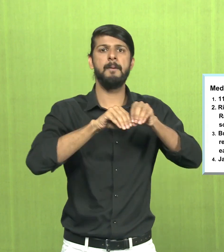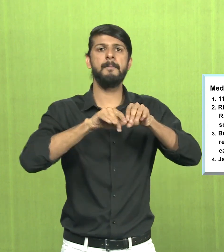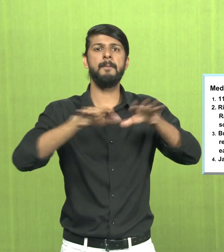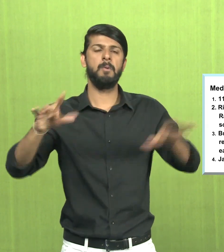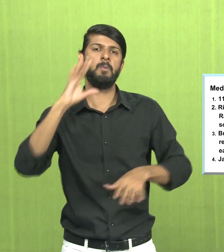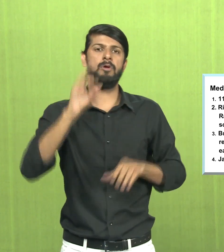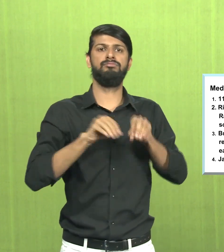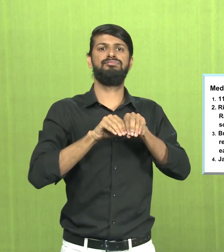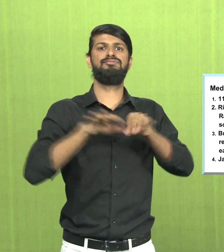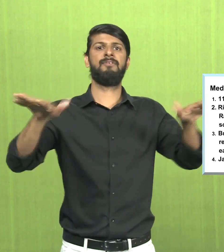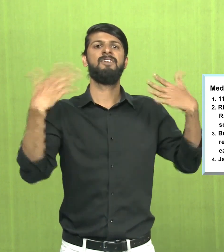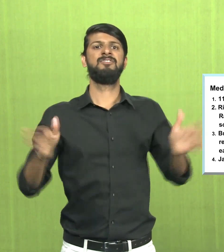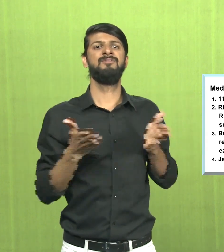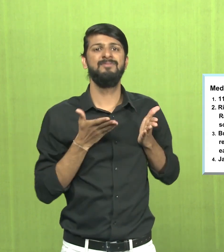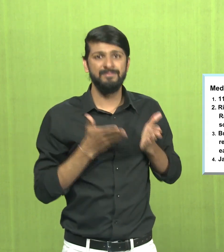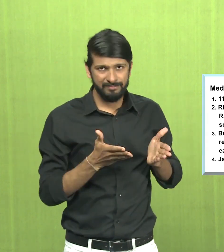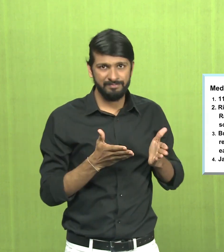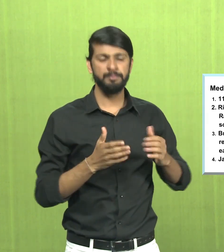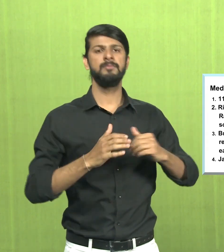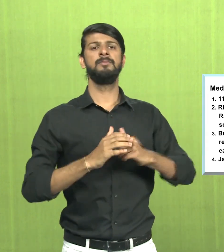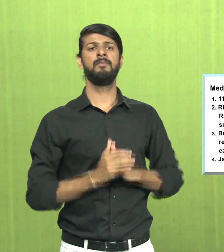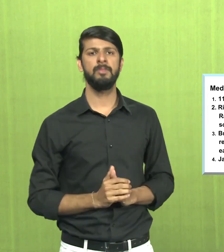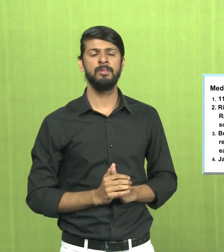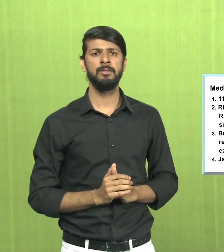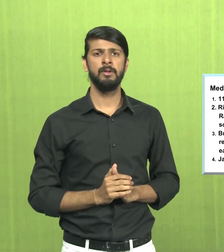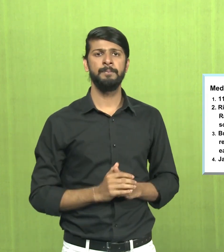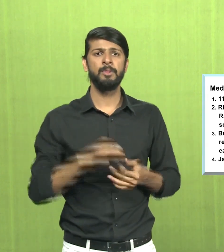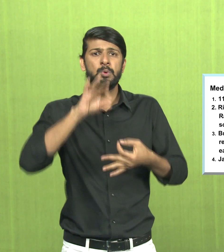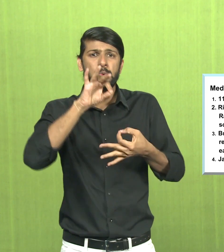spread in the western and the eastern parts of India. As we would know, the Gupta time was a golden period.